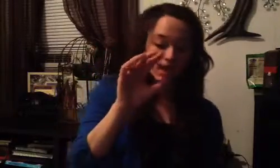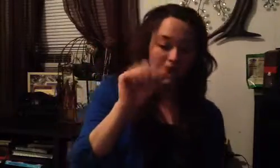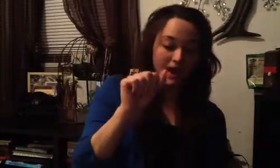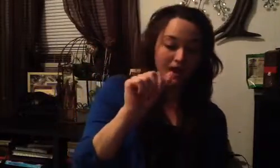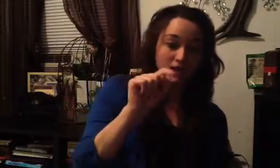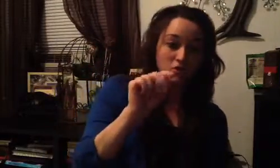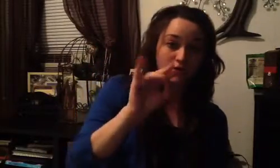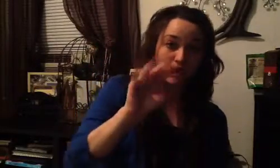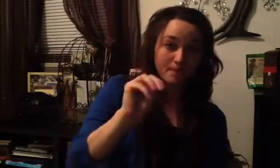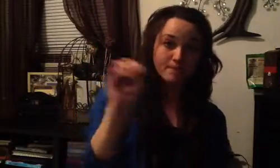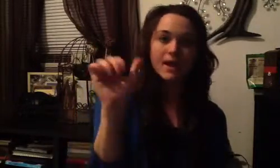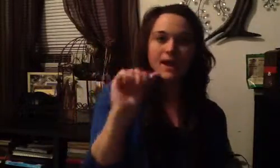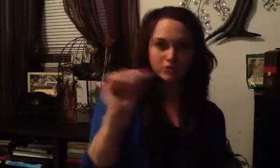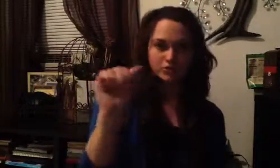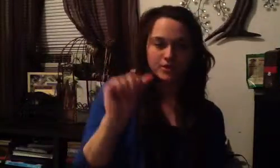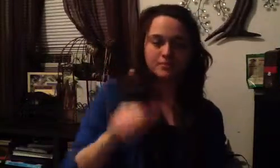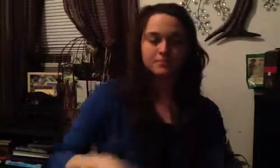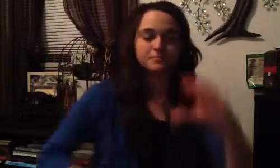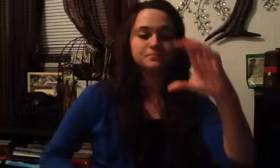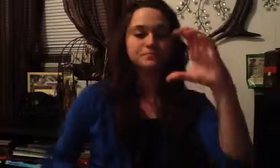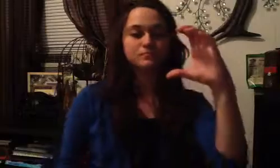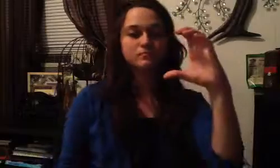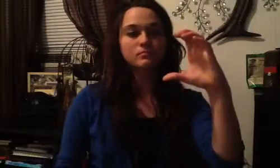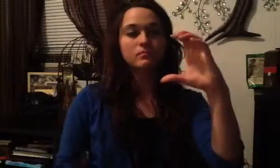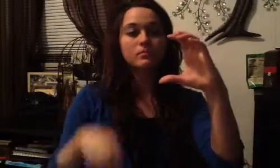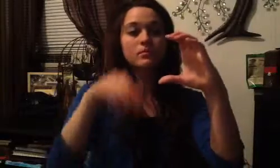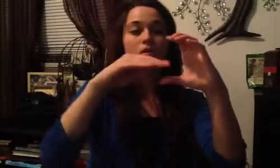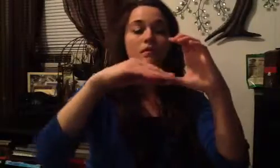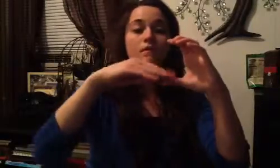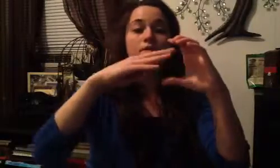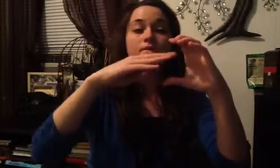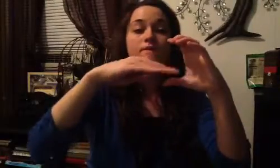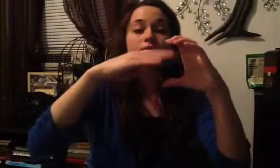this valve. That valve is referred to as the